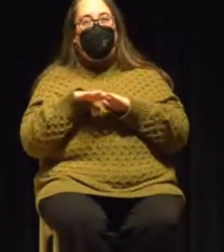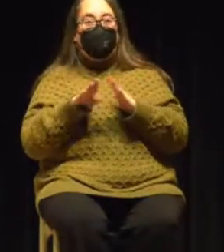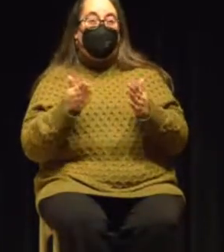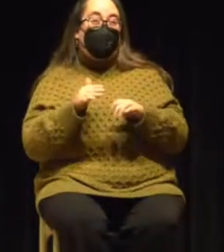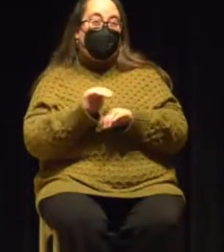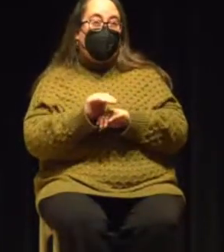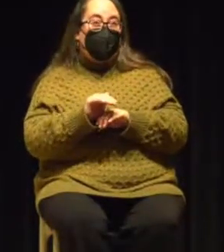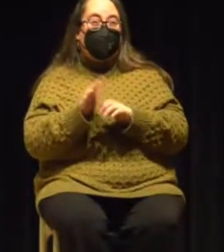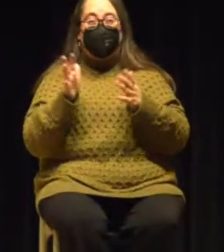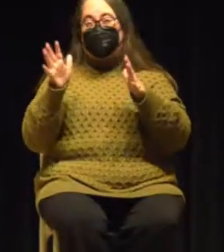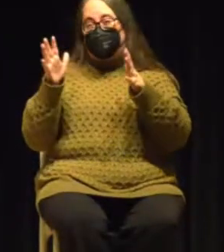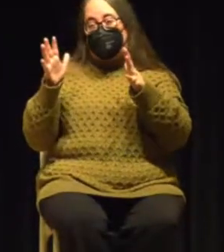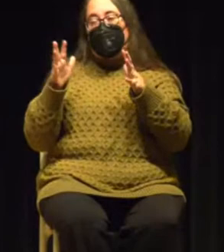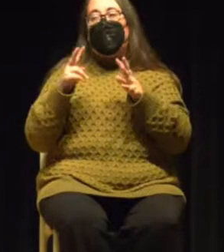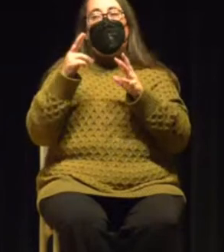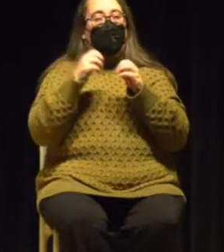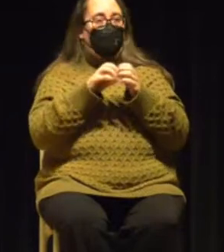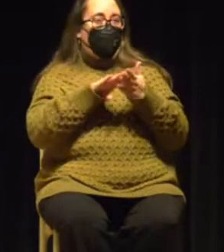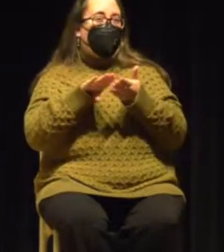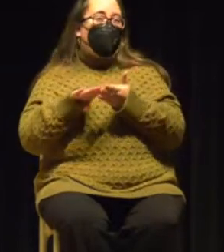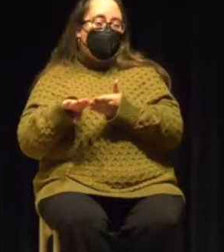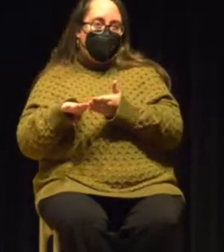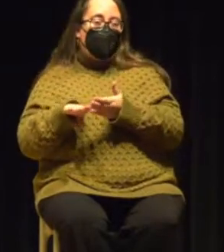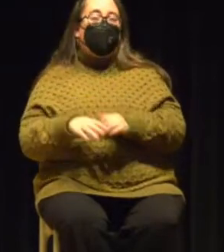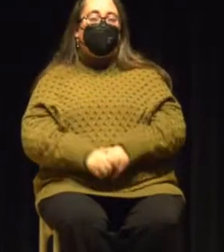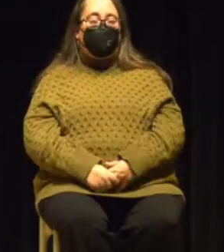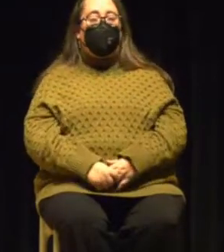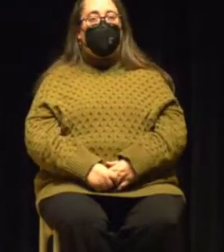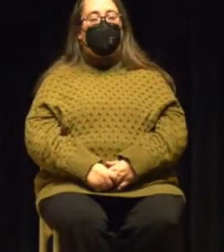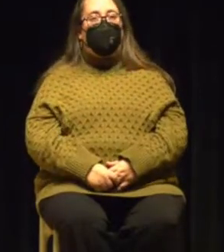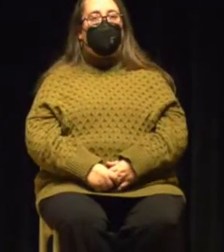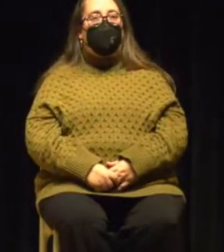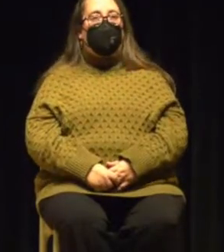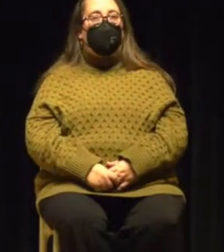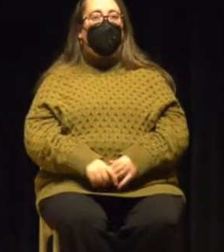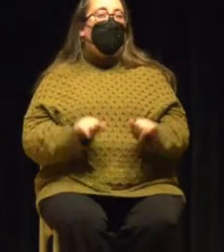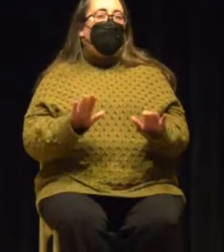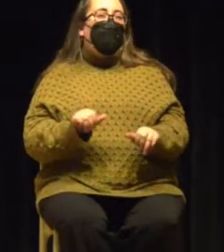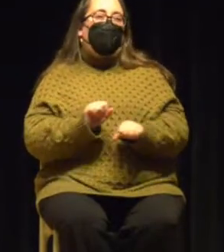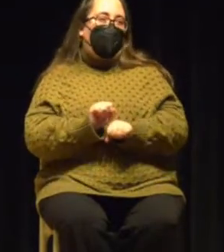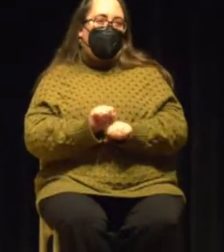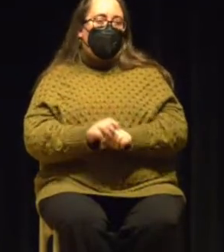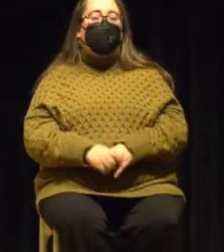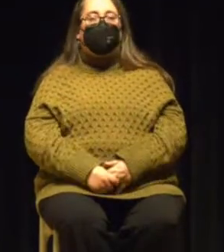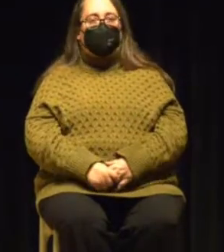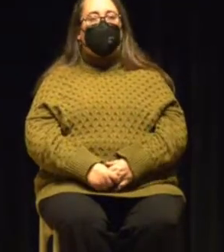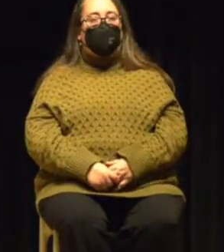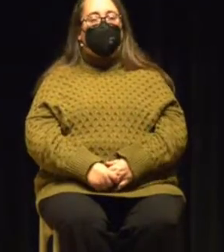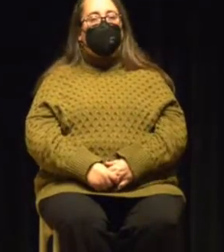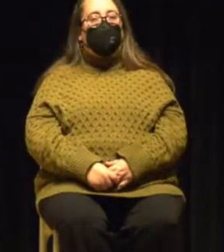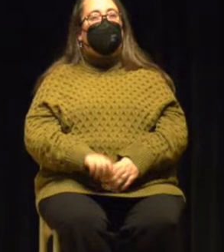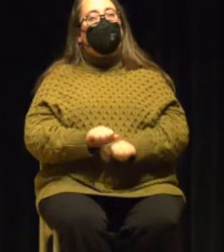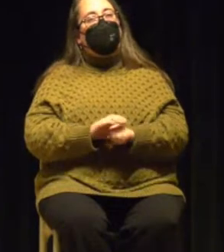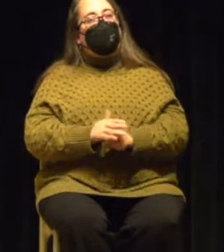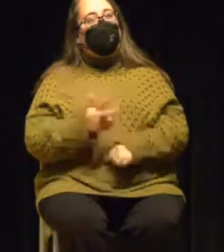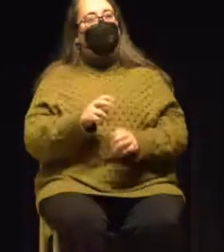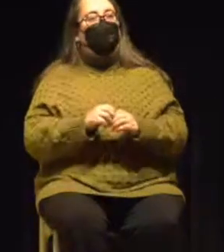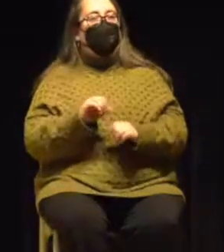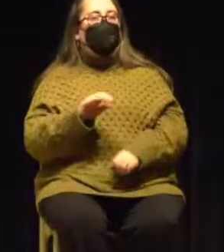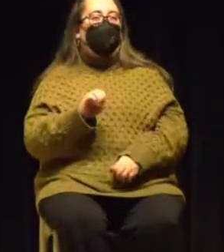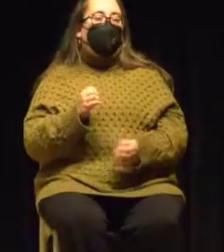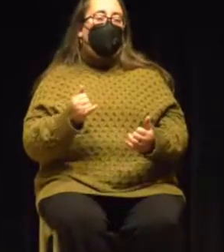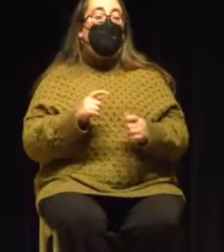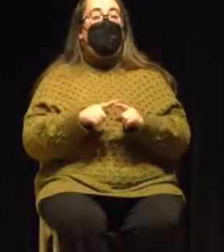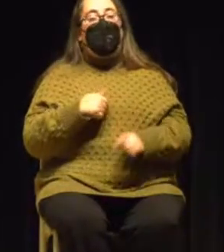tonight. Two more exonerees, you know, innocent people. So I'm like, it's incredible work. So I'm working on three different cases right now. I'm always going to do that.